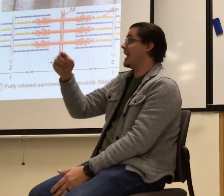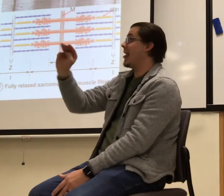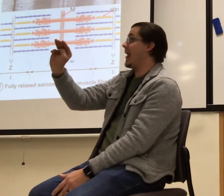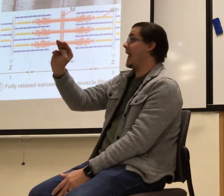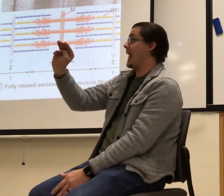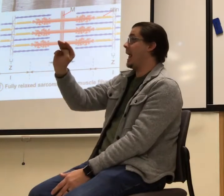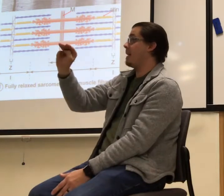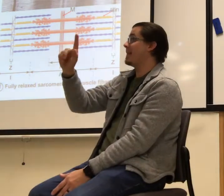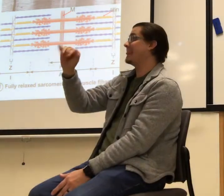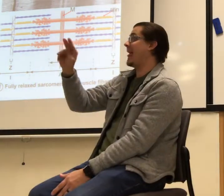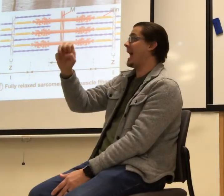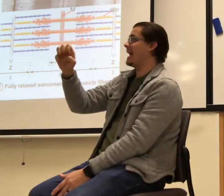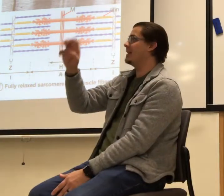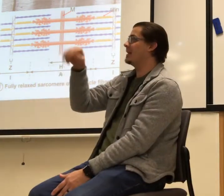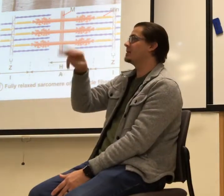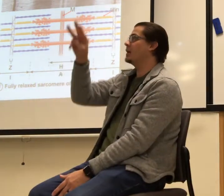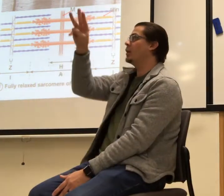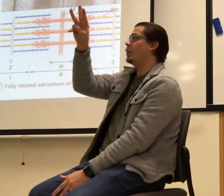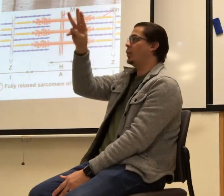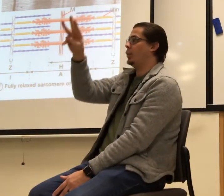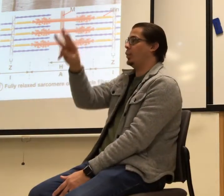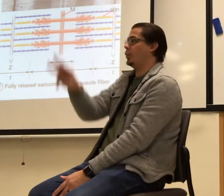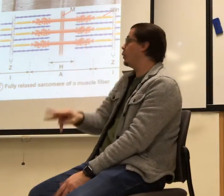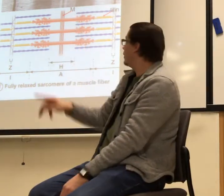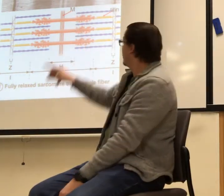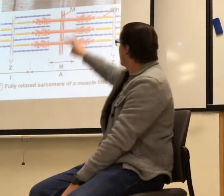it basically bisects the H zone.